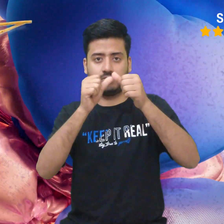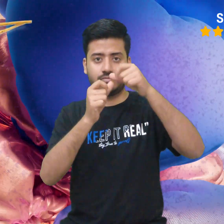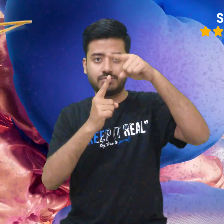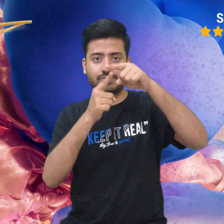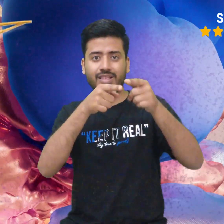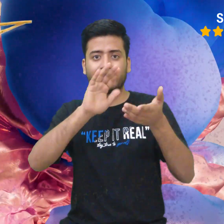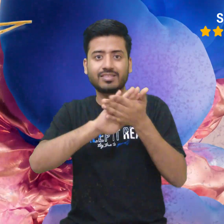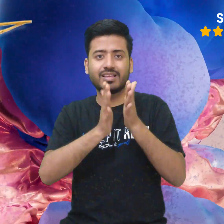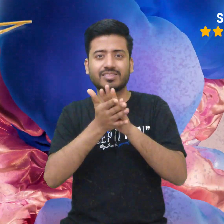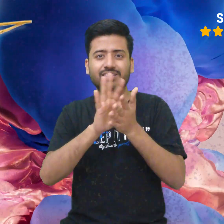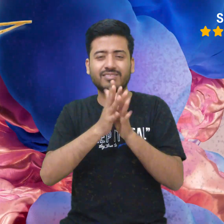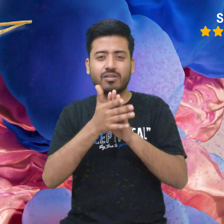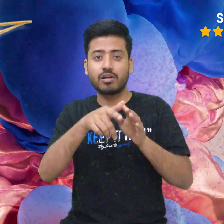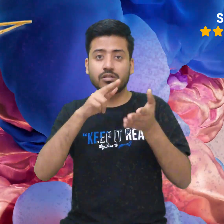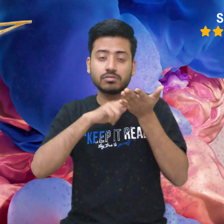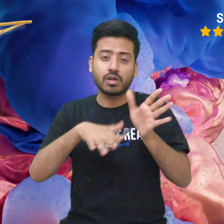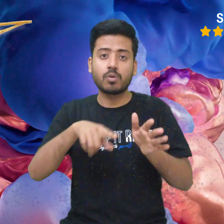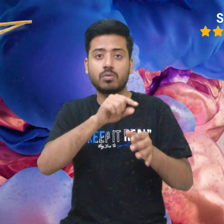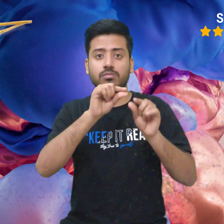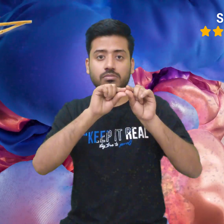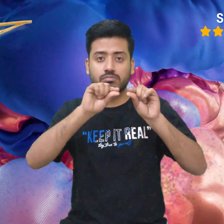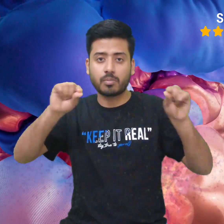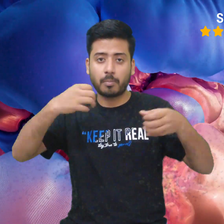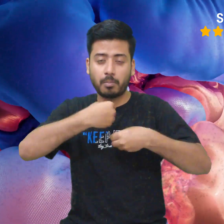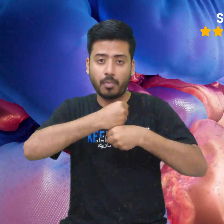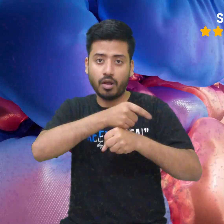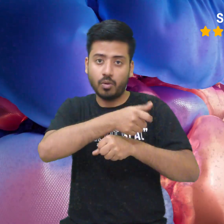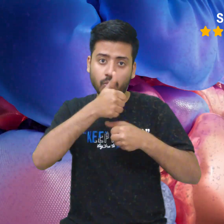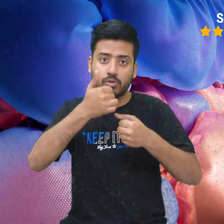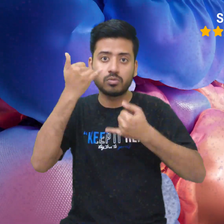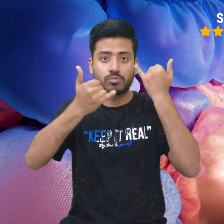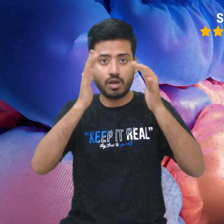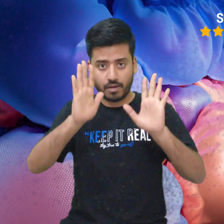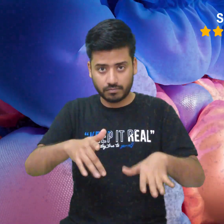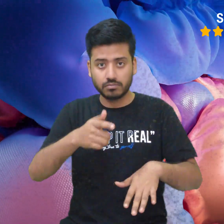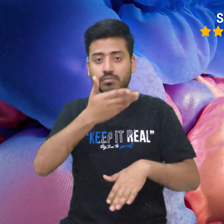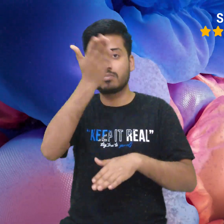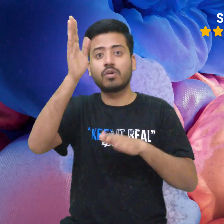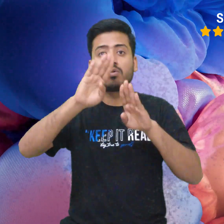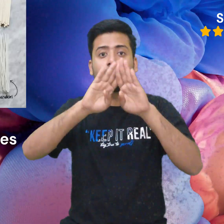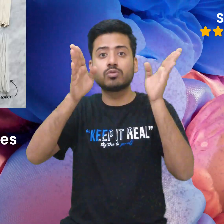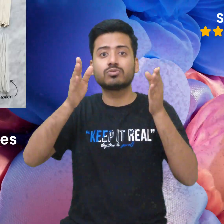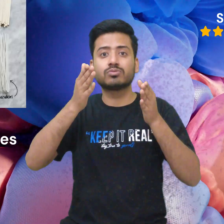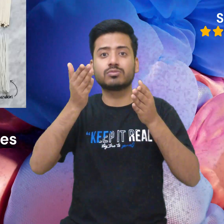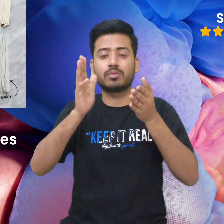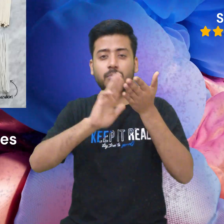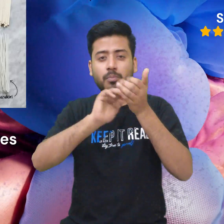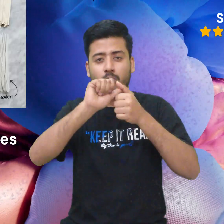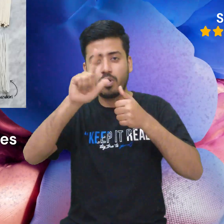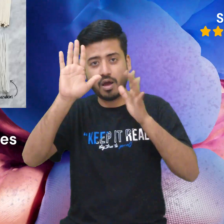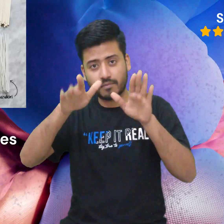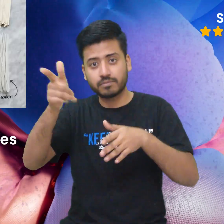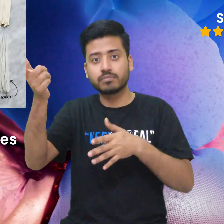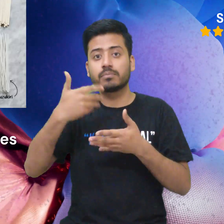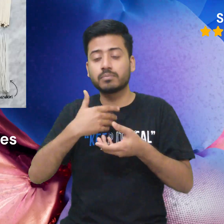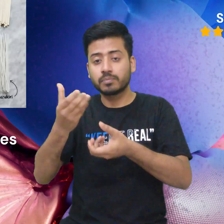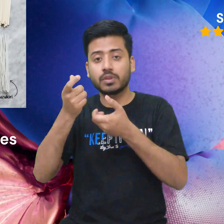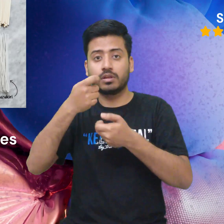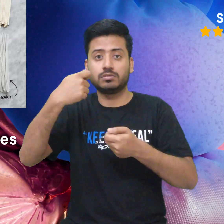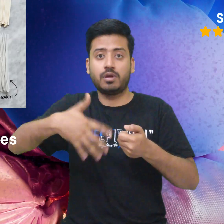tube inserted directly into his stomach. The extraction of the gas immediately relieved Wang of his terrible pain, and was admitted to the hospital